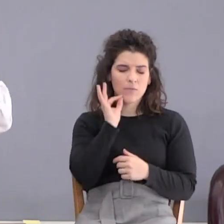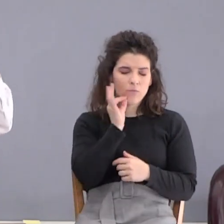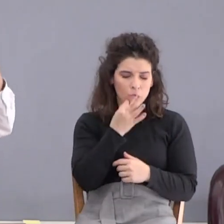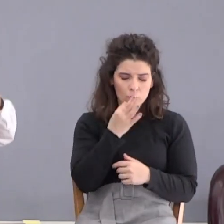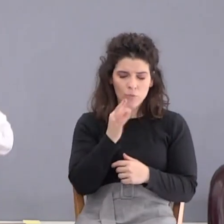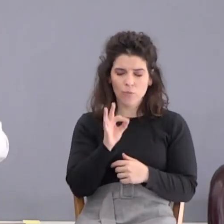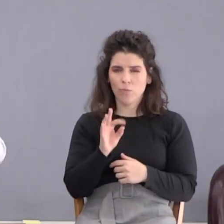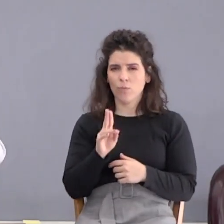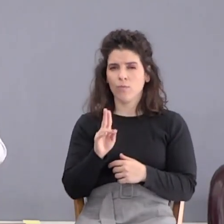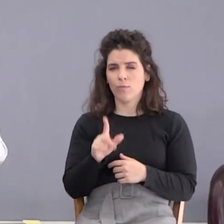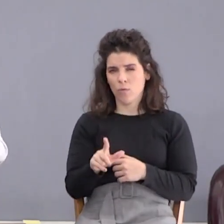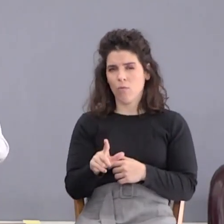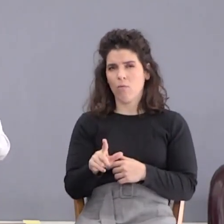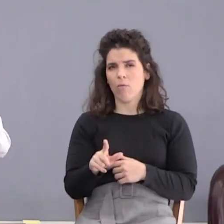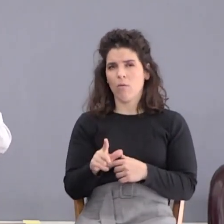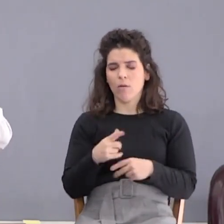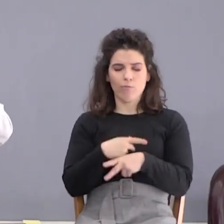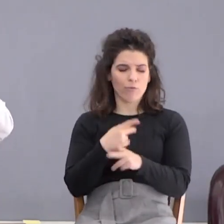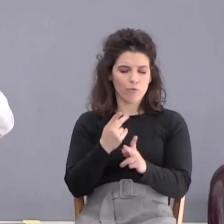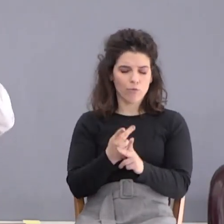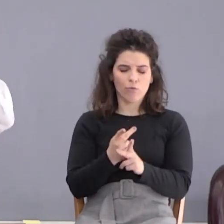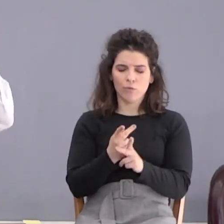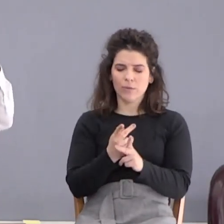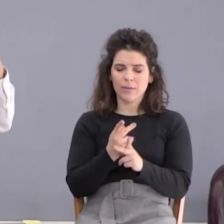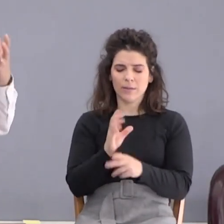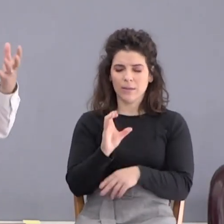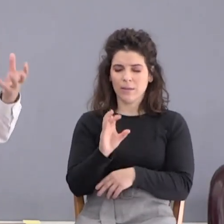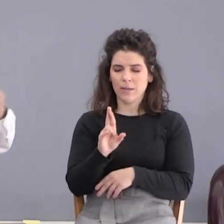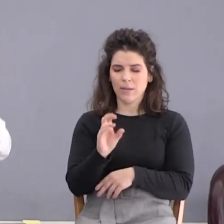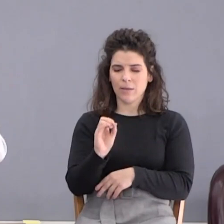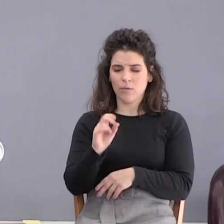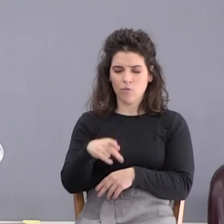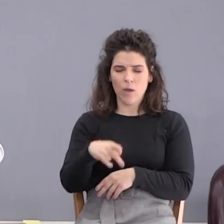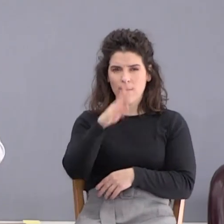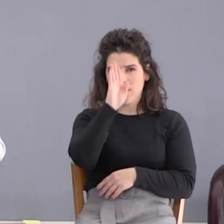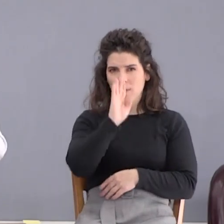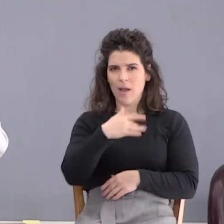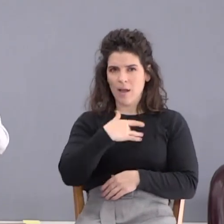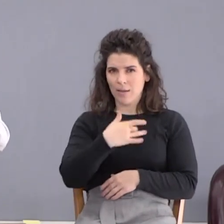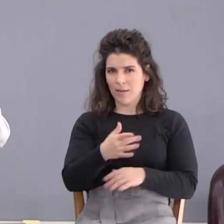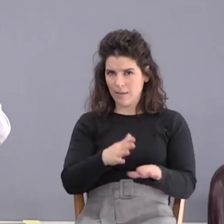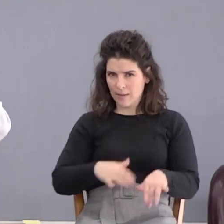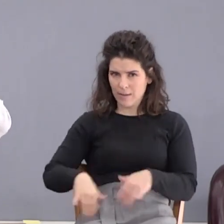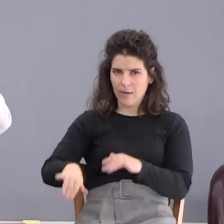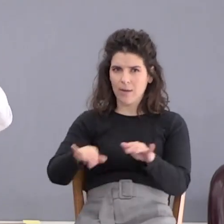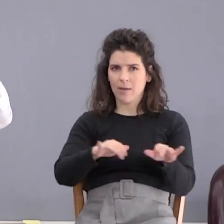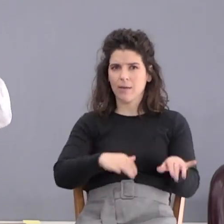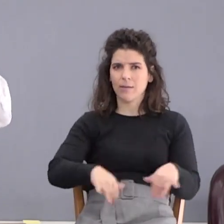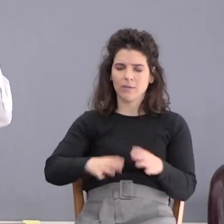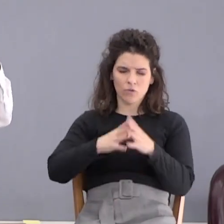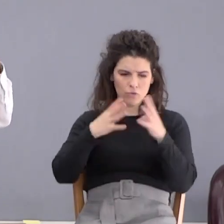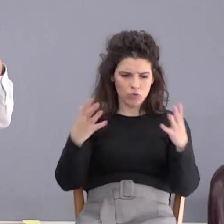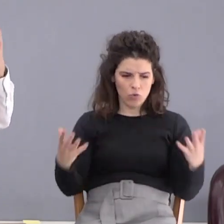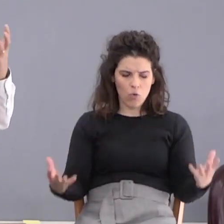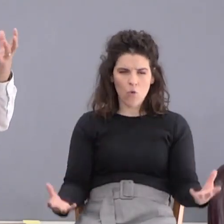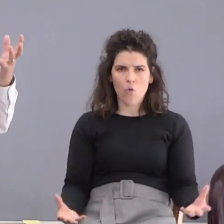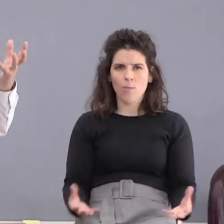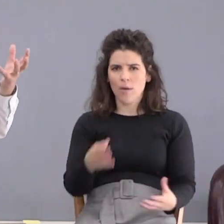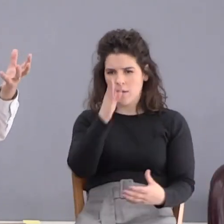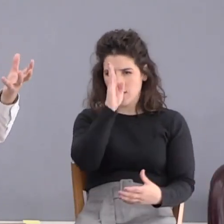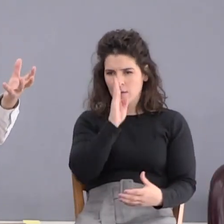fruitful. It produces a crop of godliness. It produces a crop